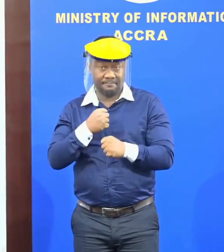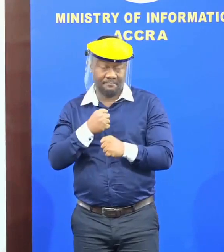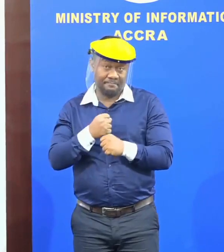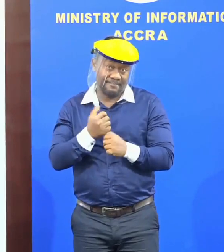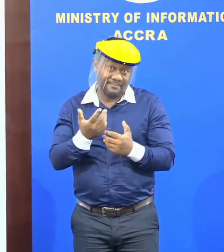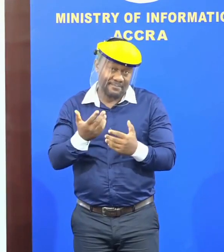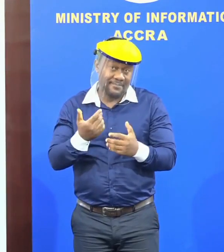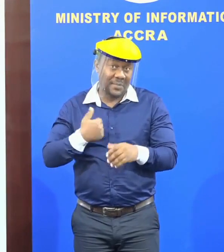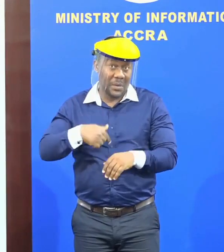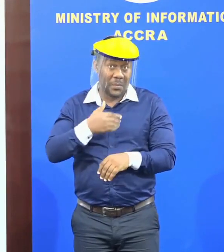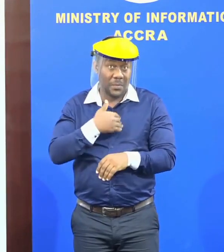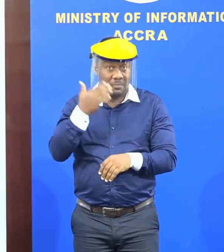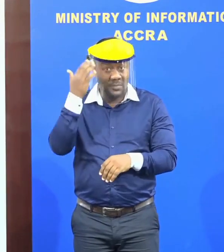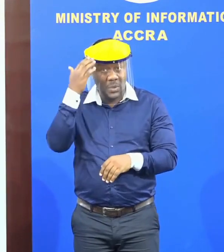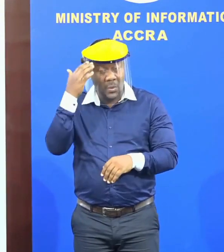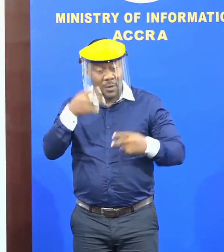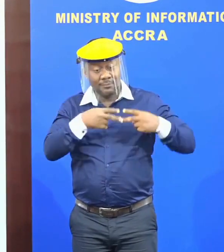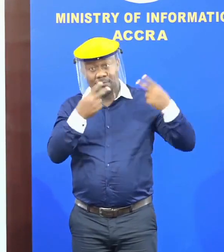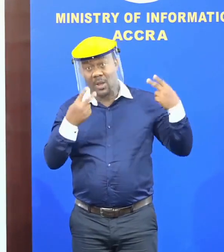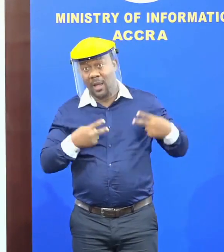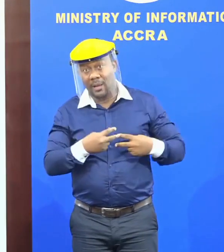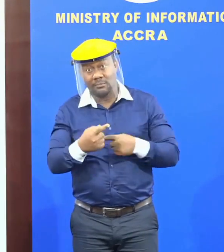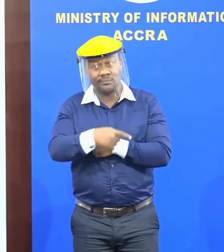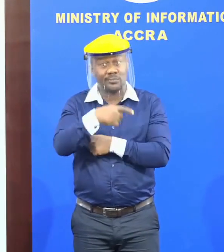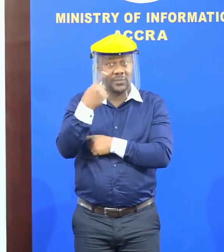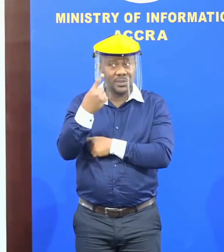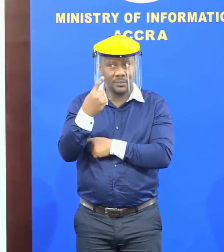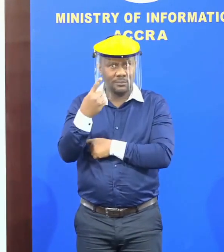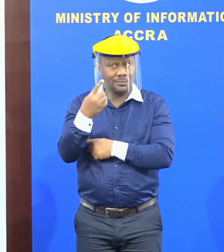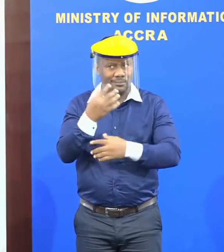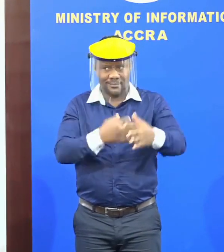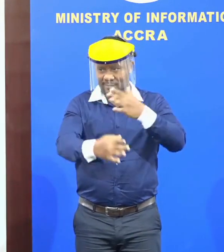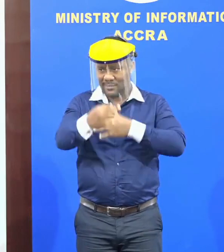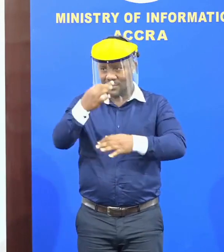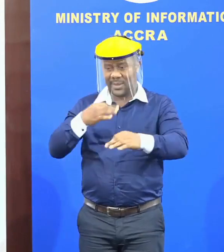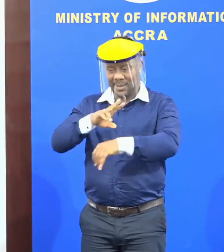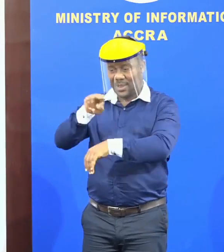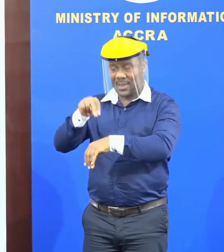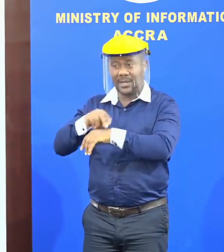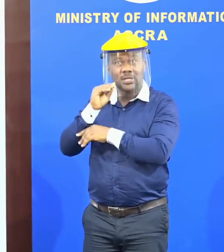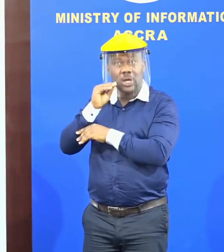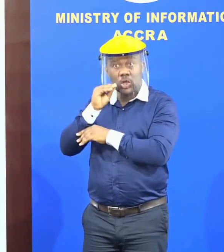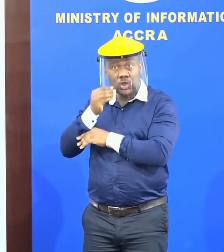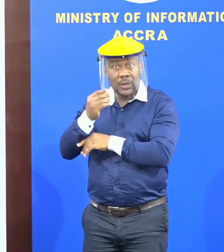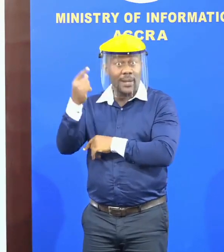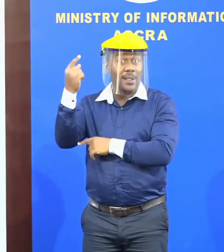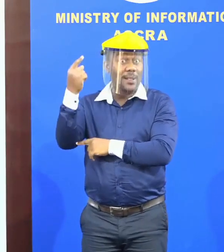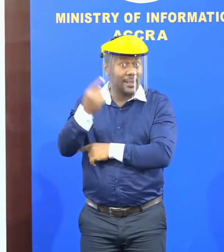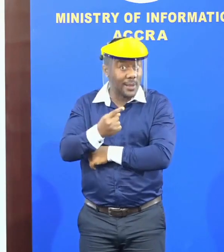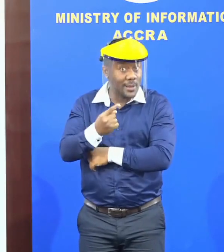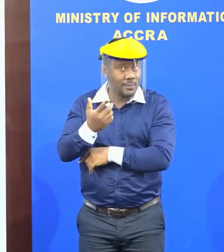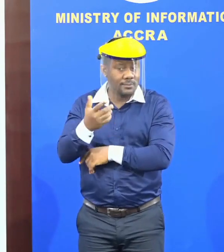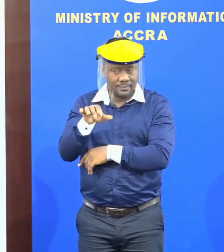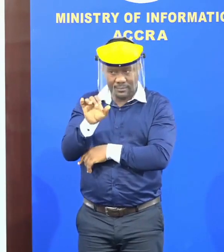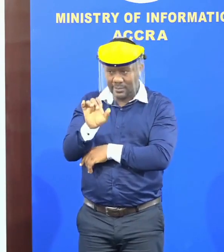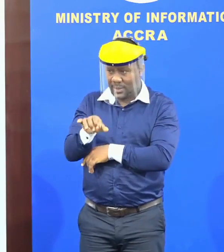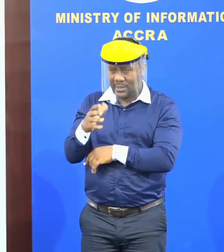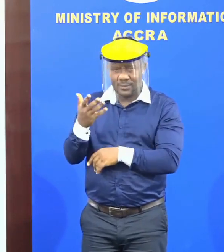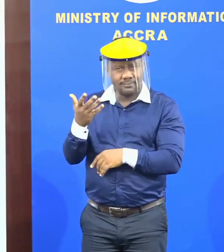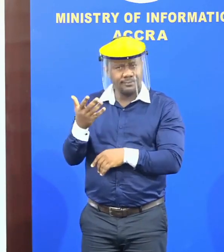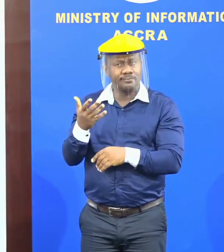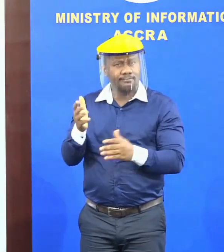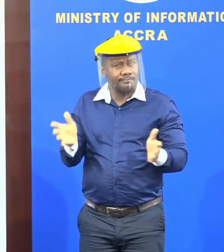been the Valentine's Day, we've had National Chocolate Day, a day set aside to promote the consumption